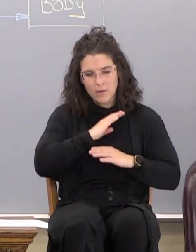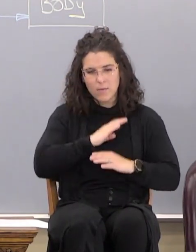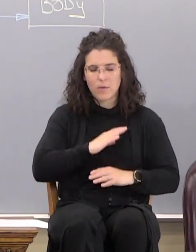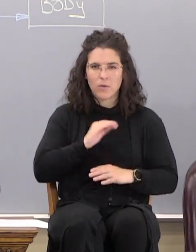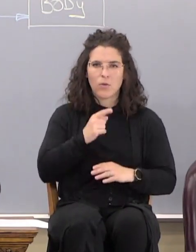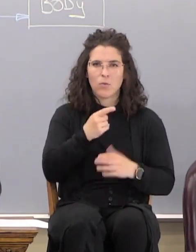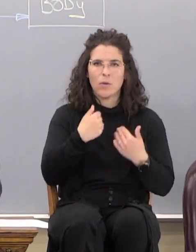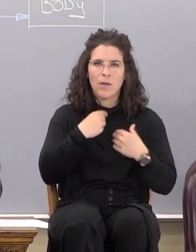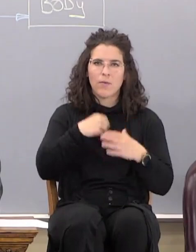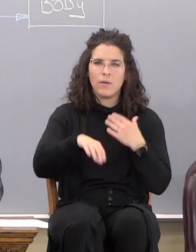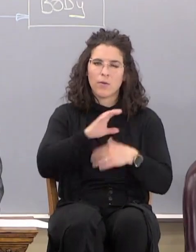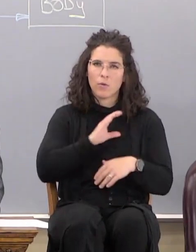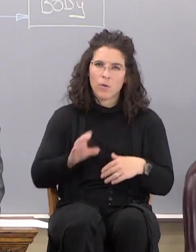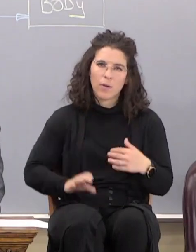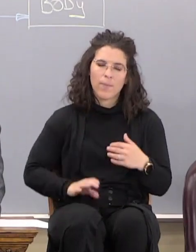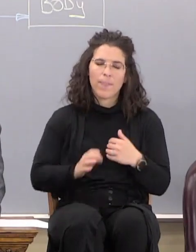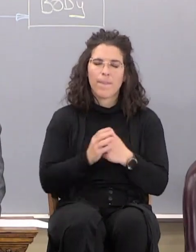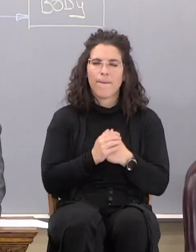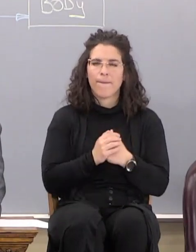have in Christ.